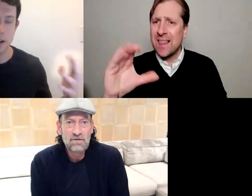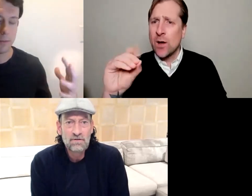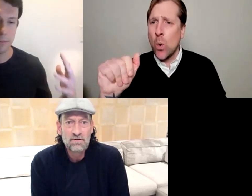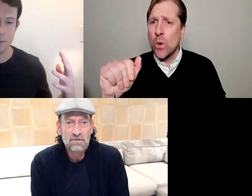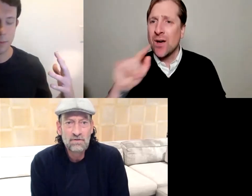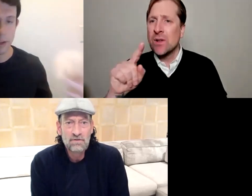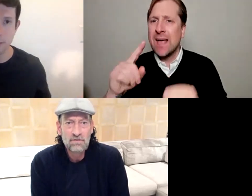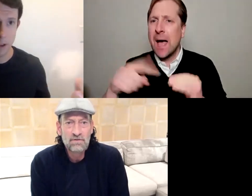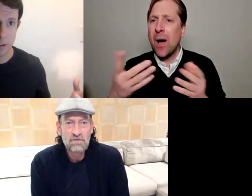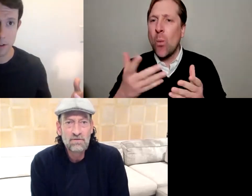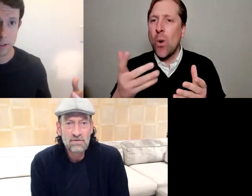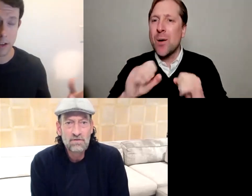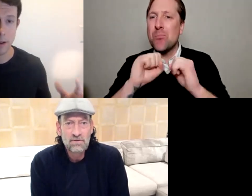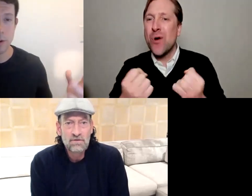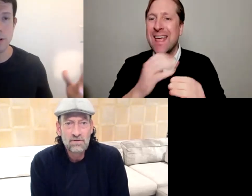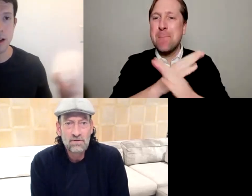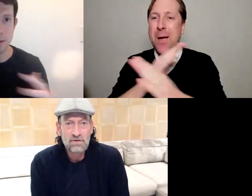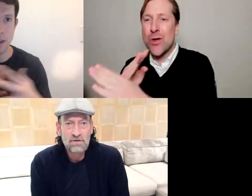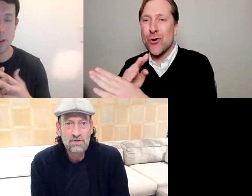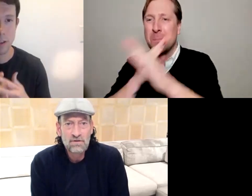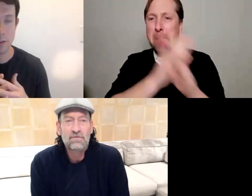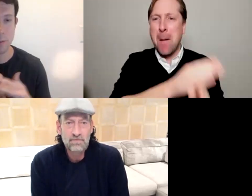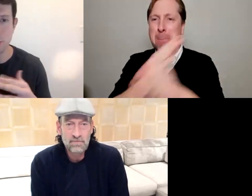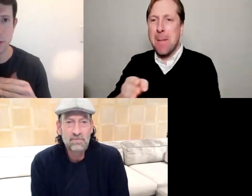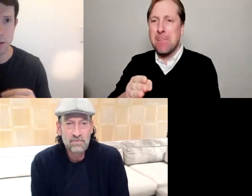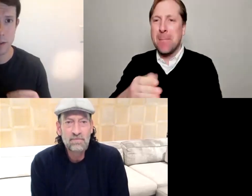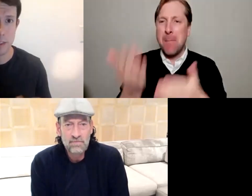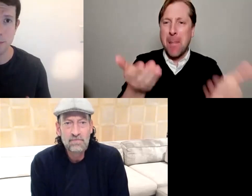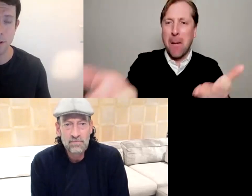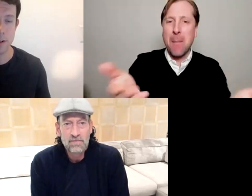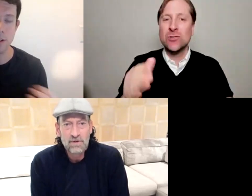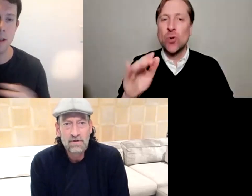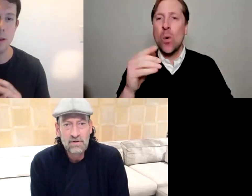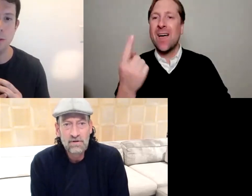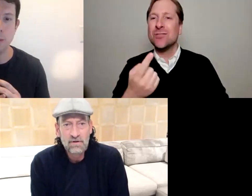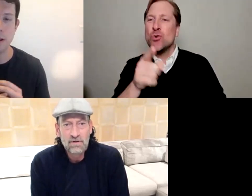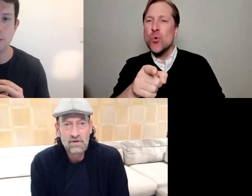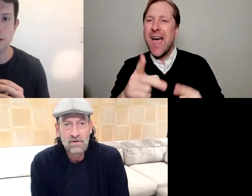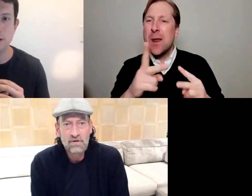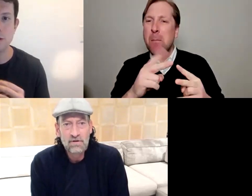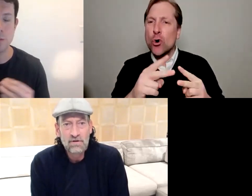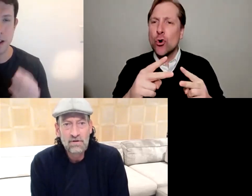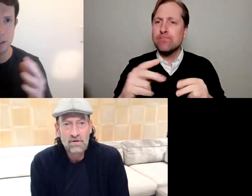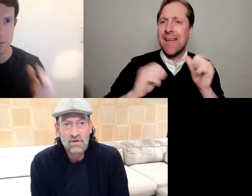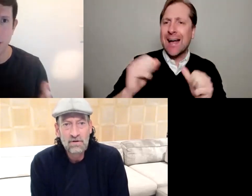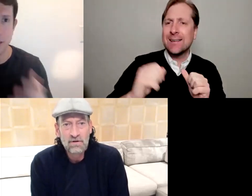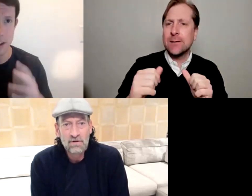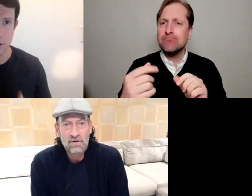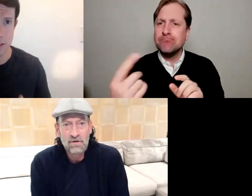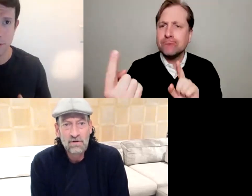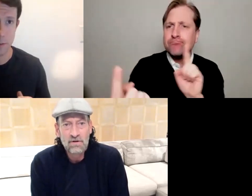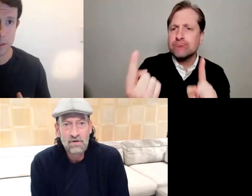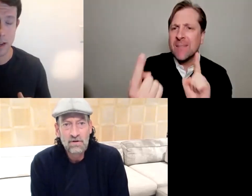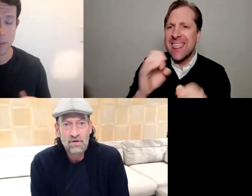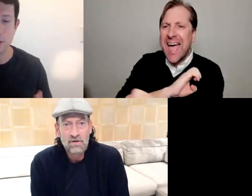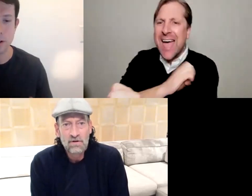it's about breaking barriers down. I'm wondering on a macro level between you and a scene partner, when you're trying to find that energy